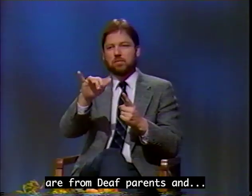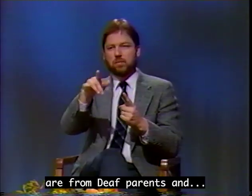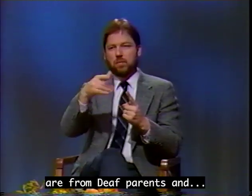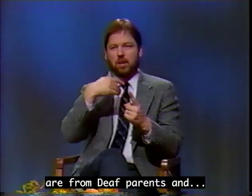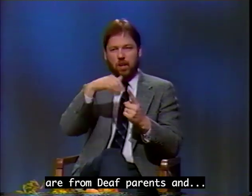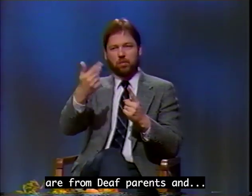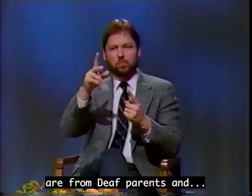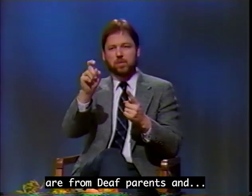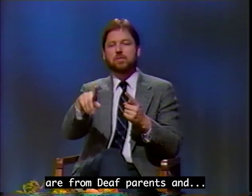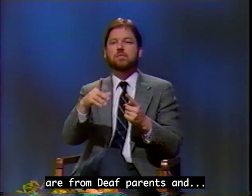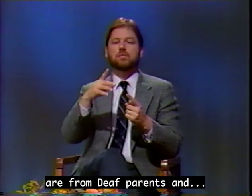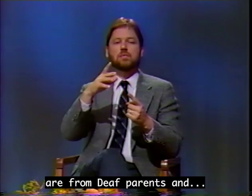deaf parents and...